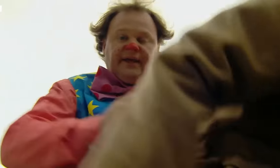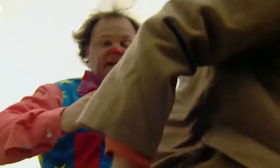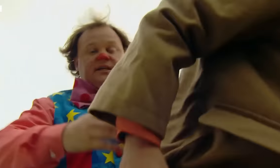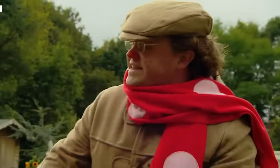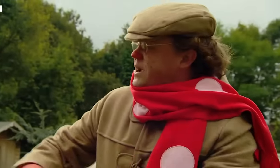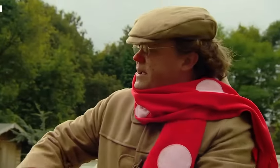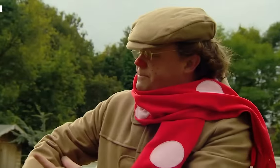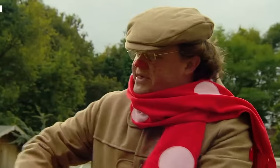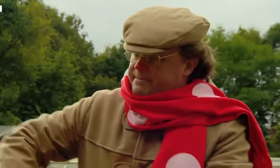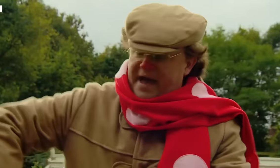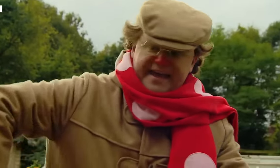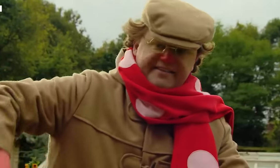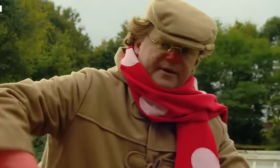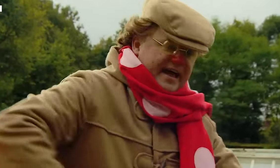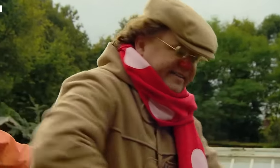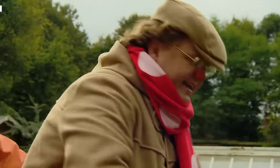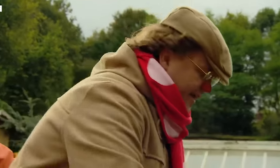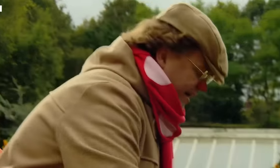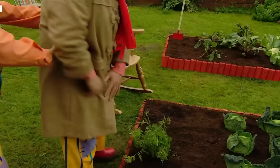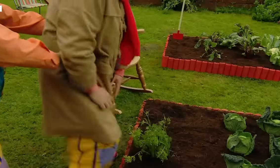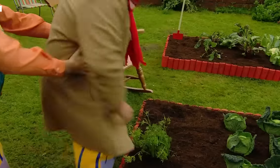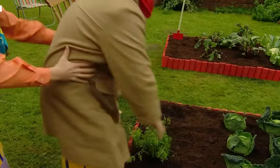What are you doing? Put your back into it. That's it. Right.